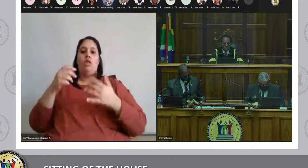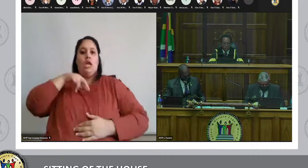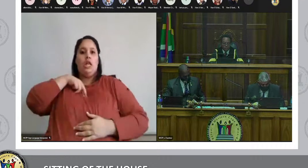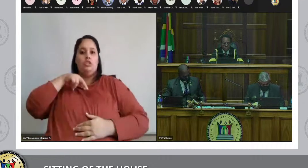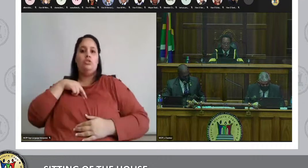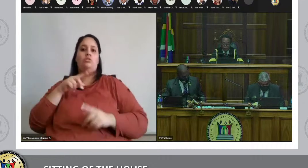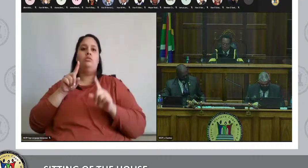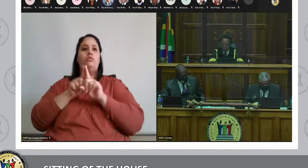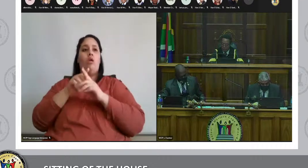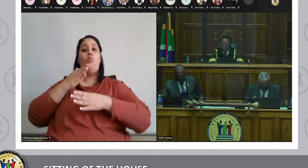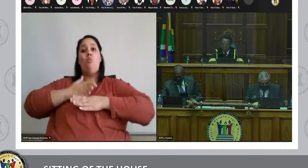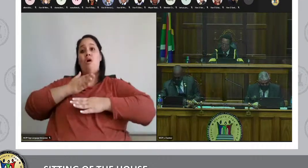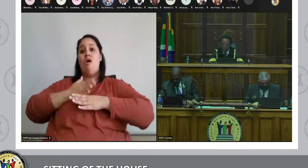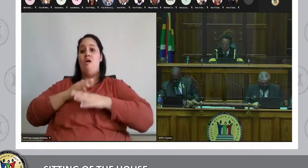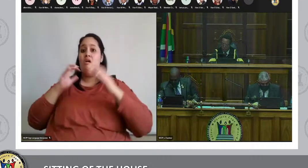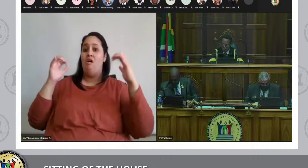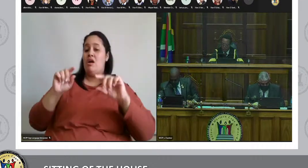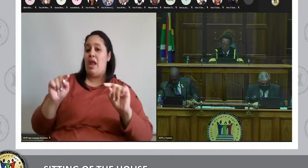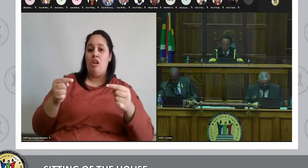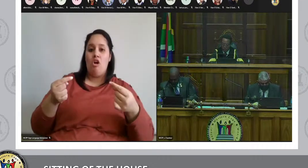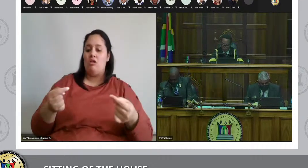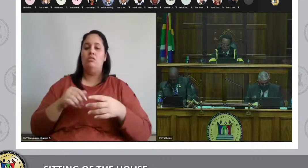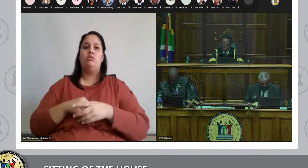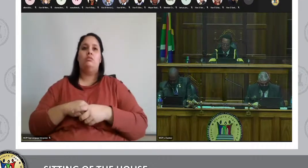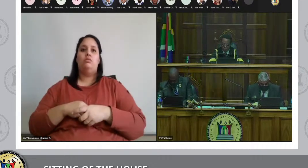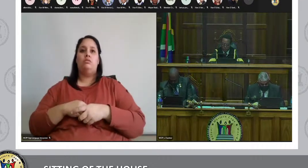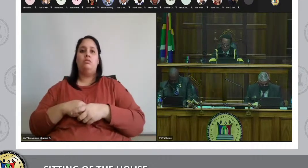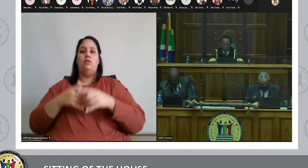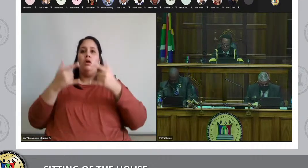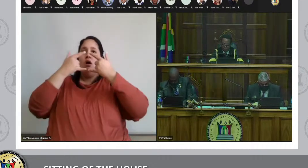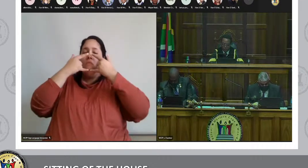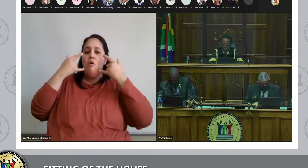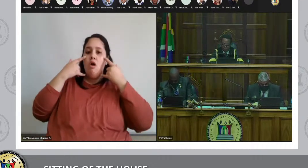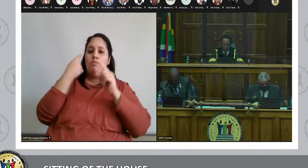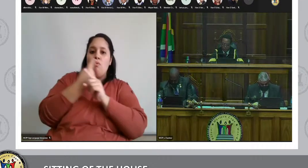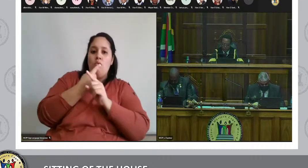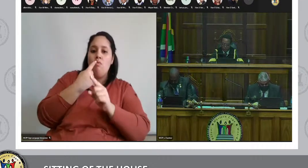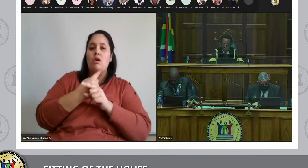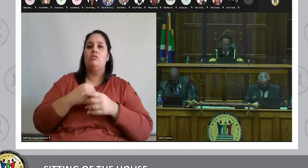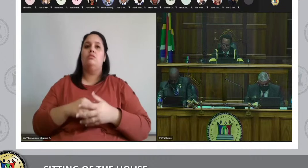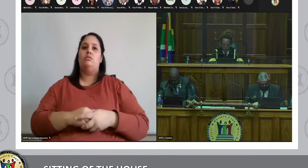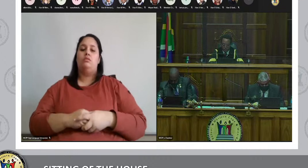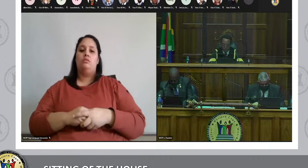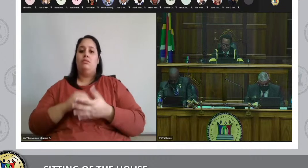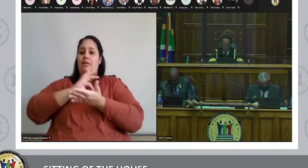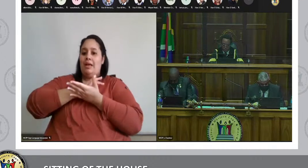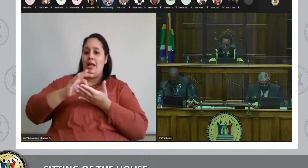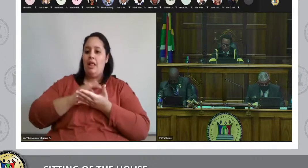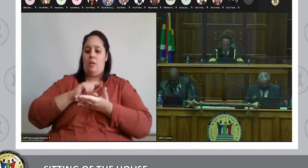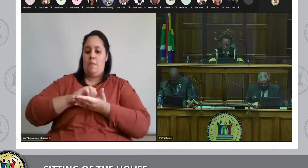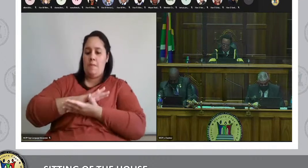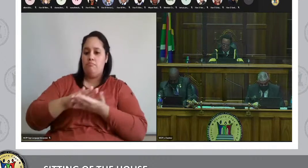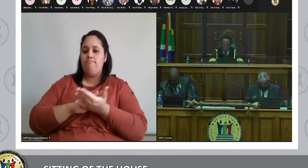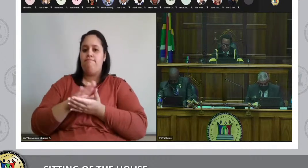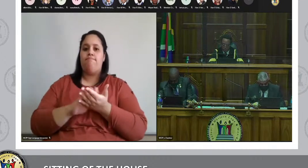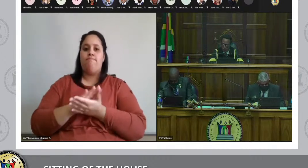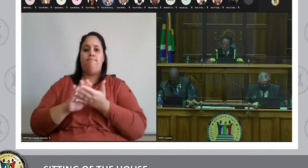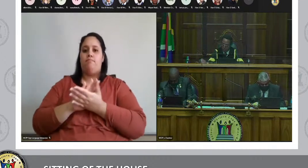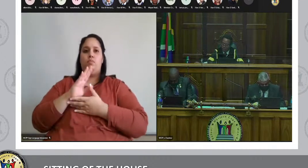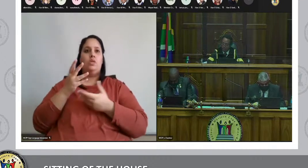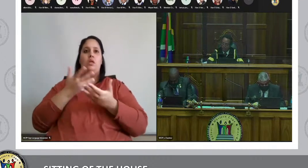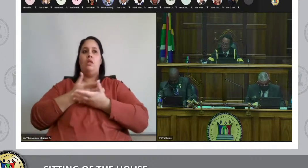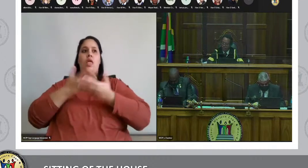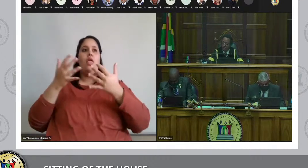do our jobs. We must cover half of our faces at all times with a mask, and we clean and sanitize our hands on entering